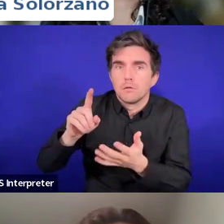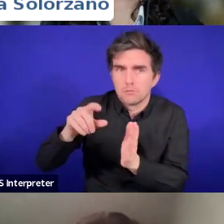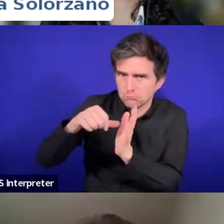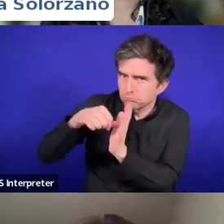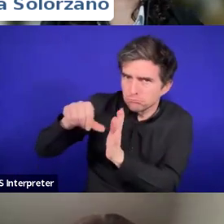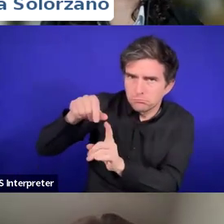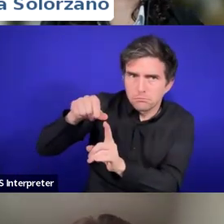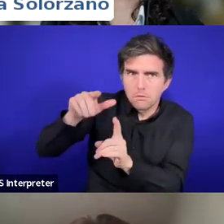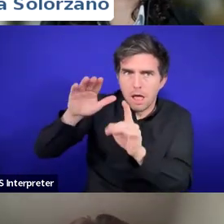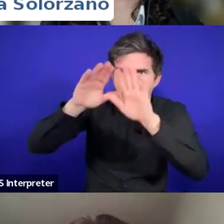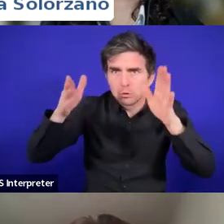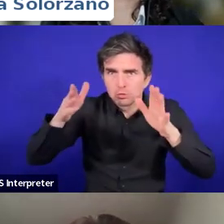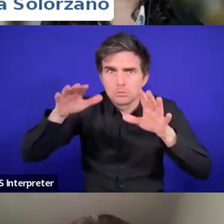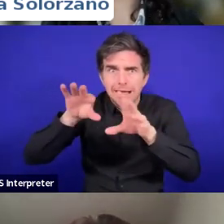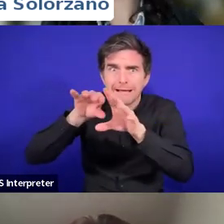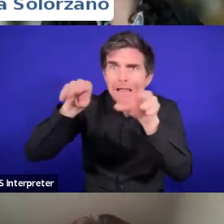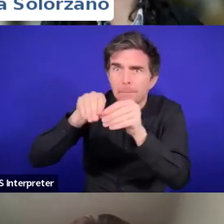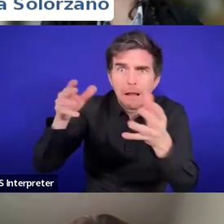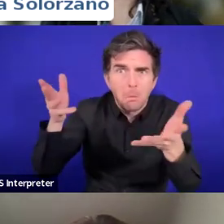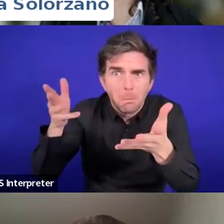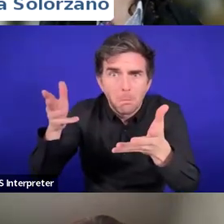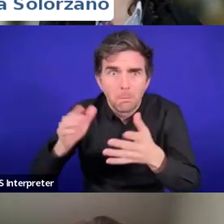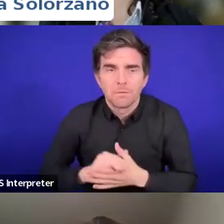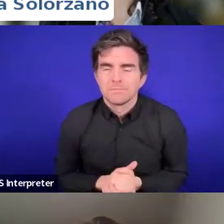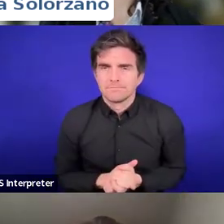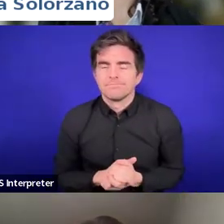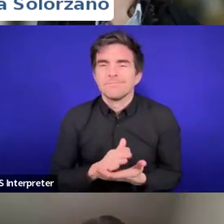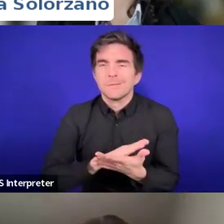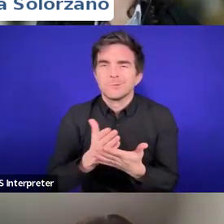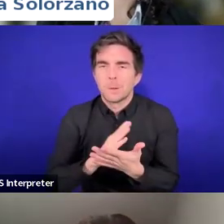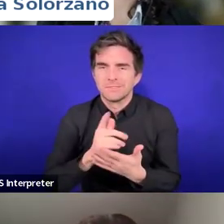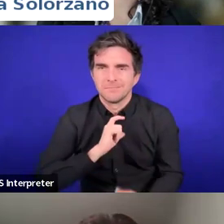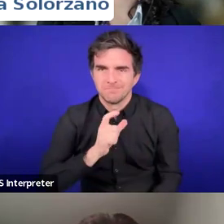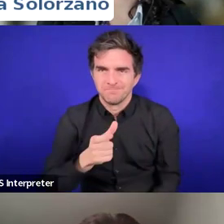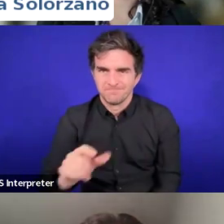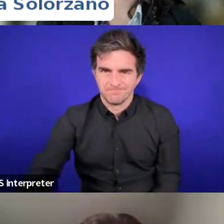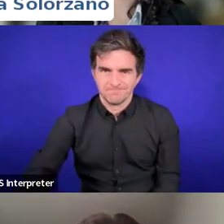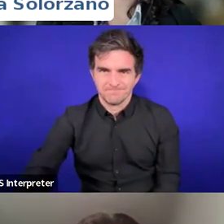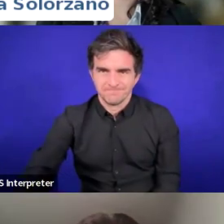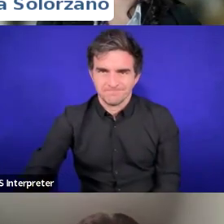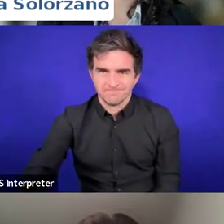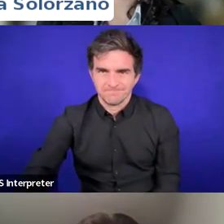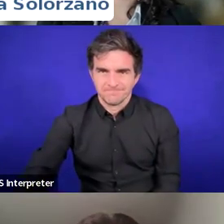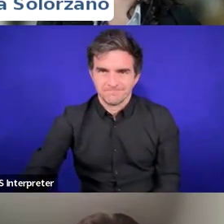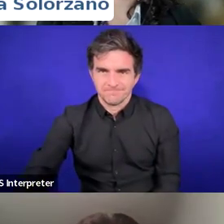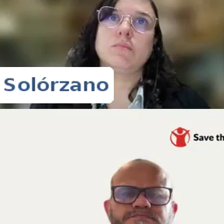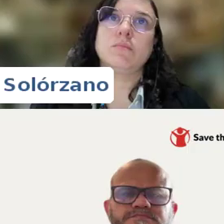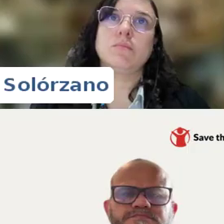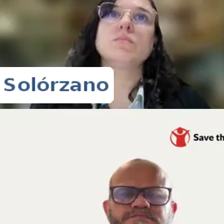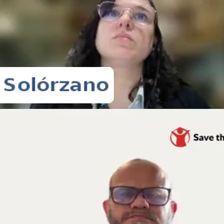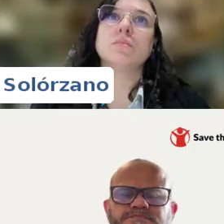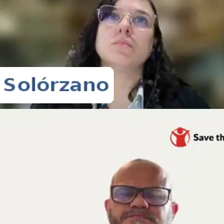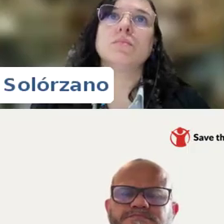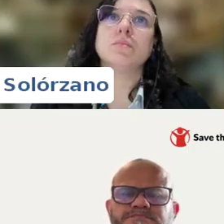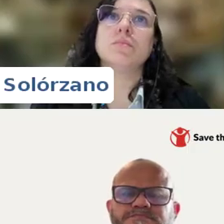there is a stigmatization within the household. There's maybe a conflict within the household. So there is also a need